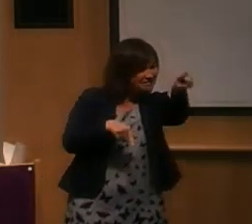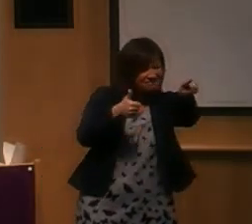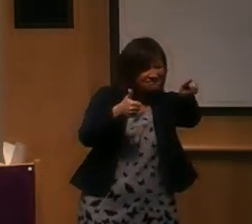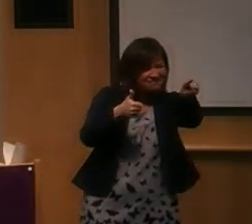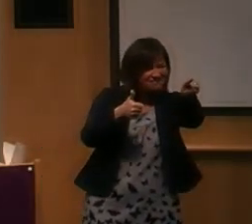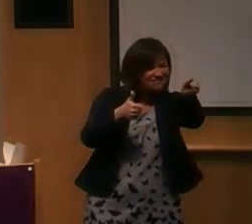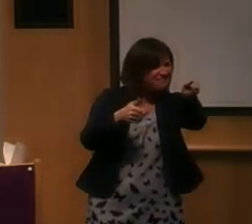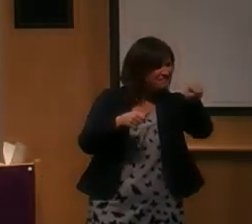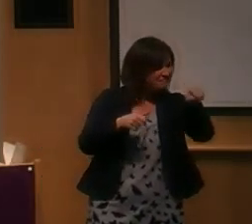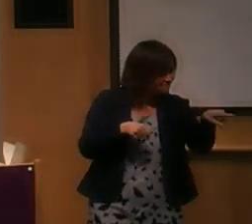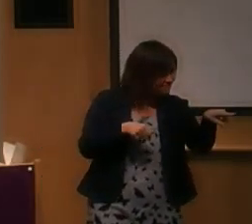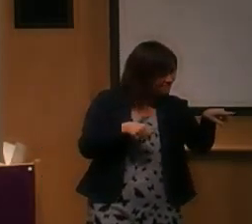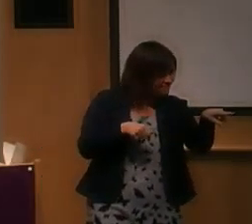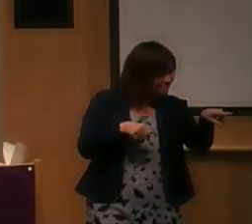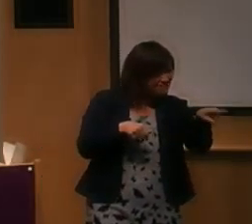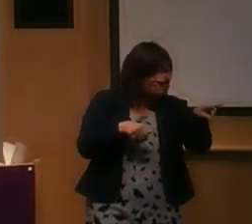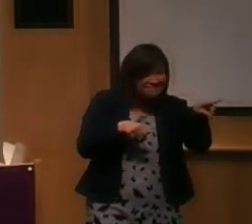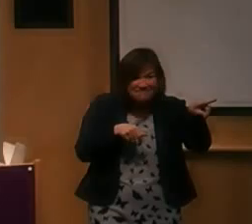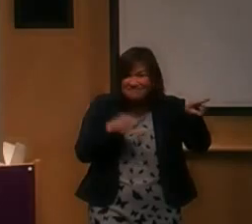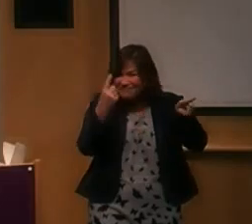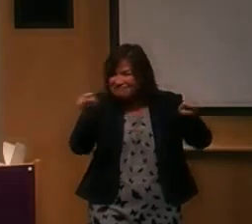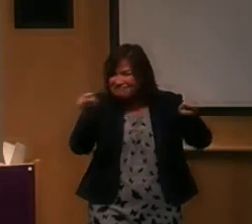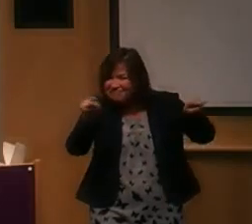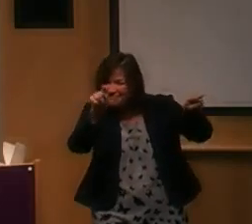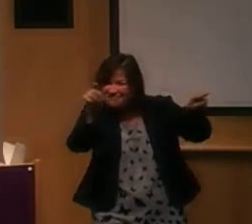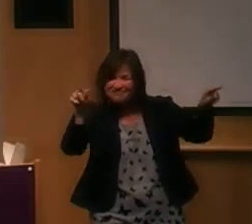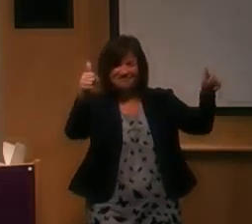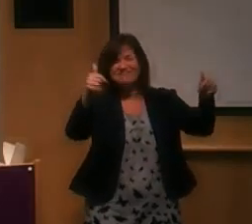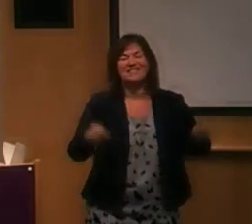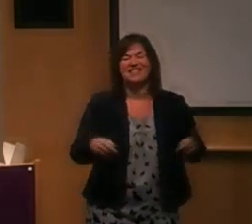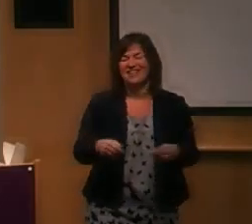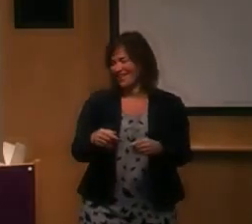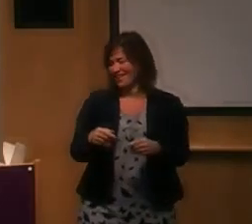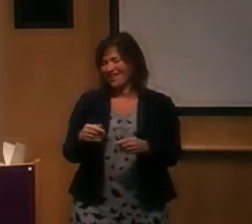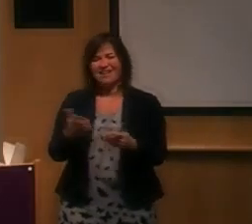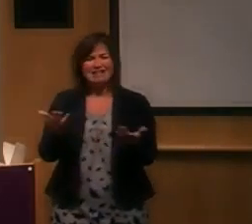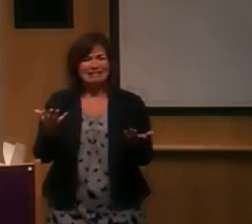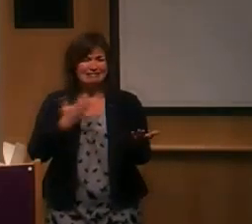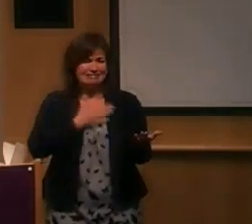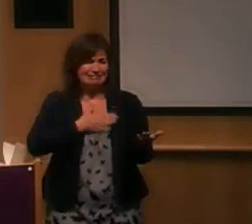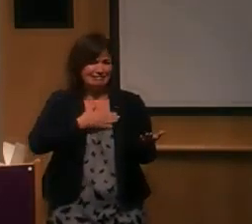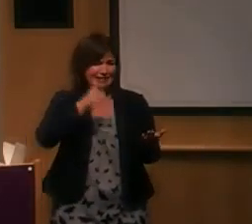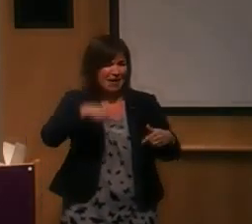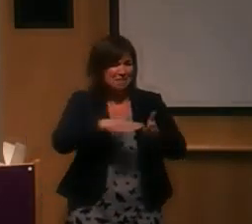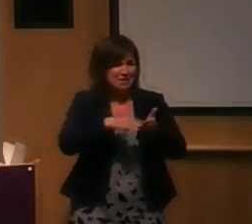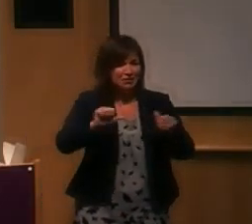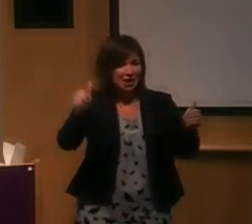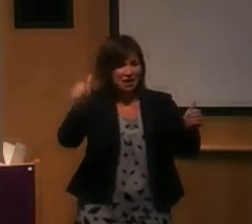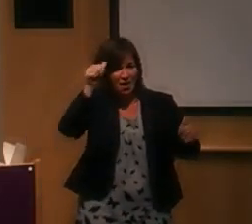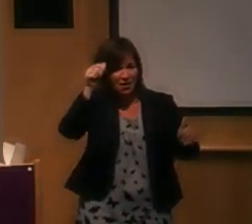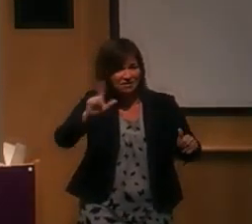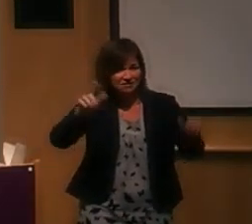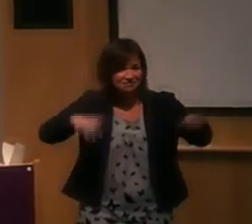also the same. I can see a few hands up in the audience. So we're very proud to welcome you all here to